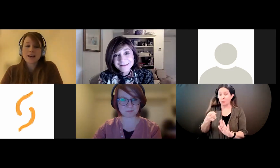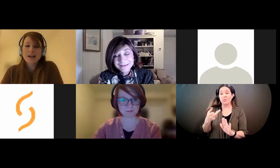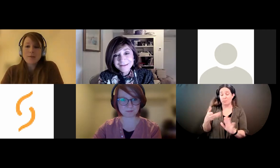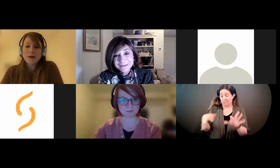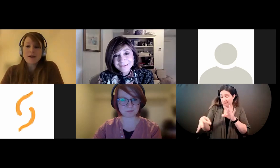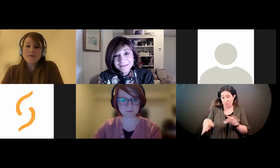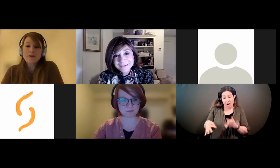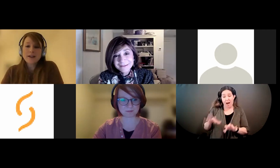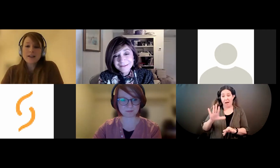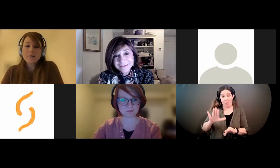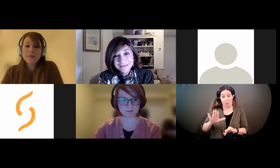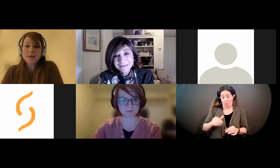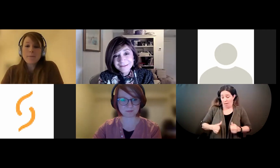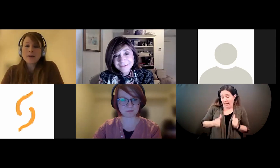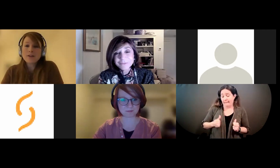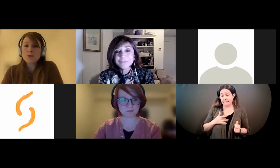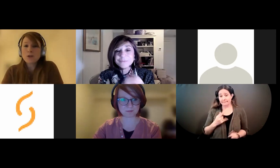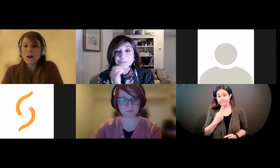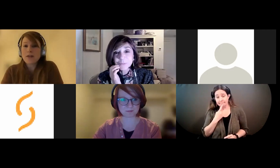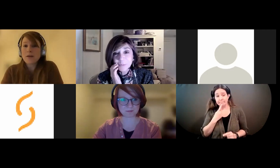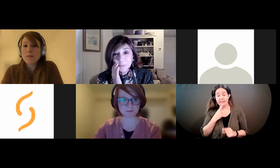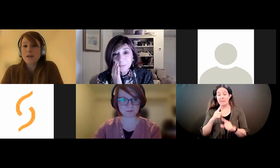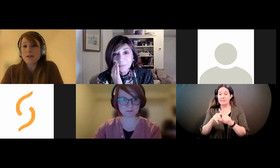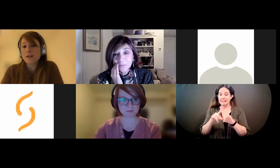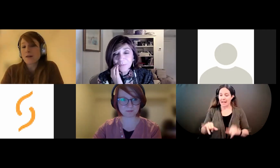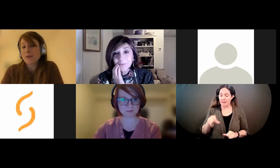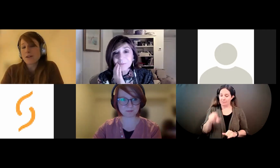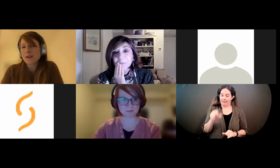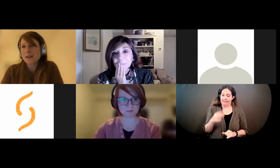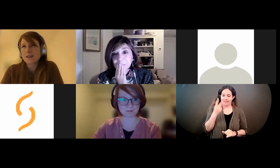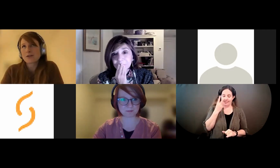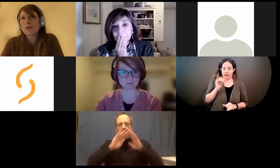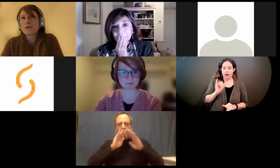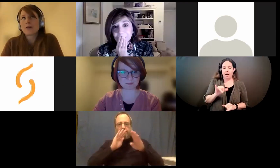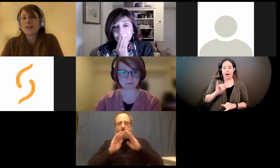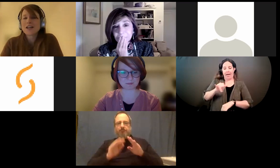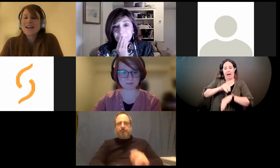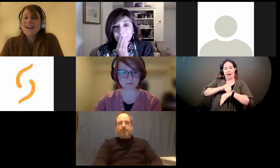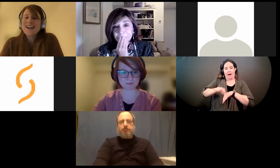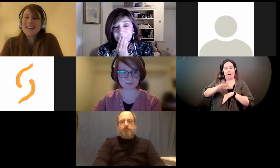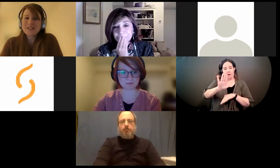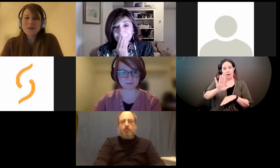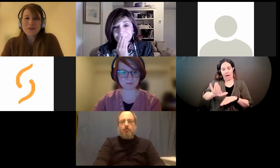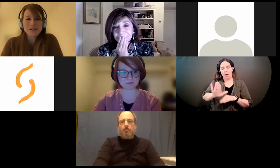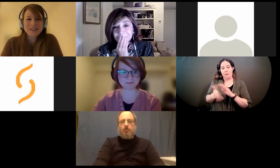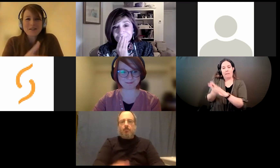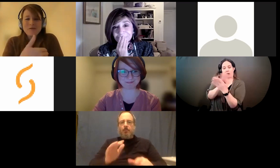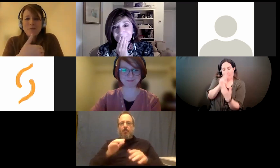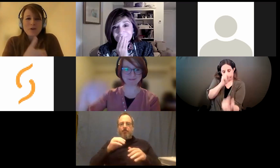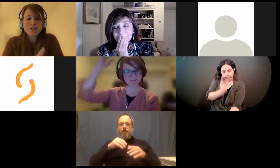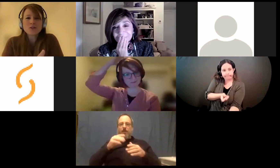disappointments, but then that finally maybe made you who you are, the empathic, sorry for my English, this